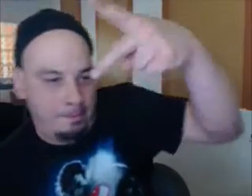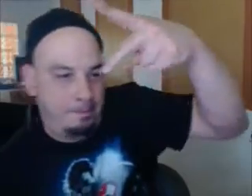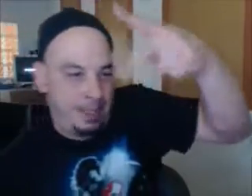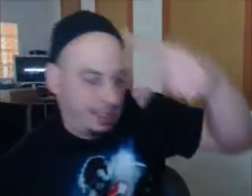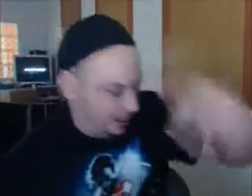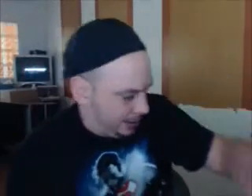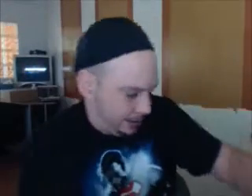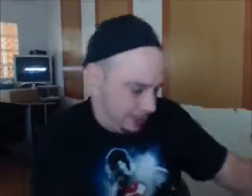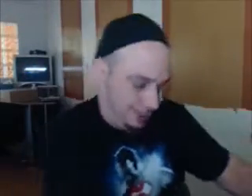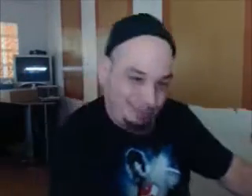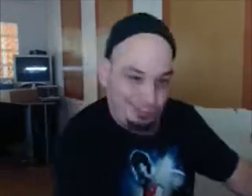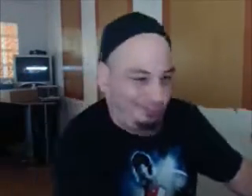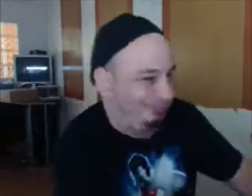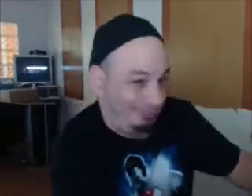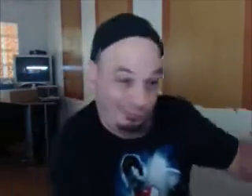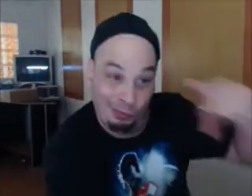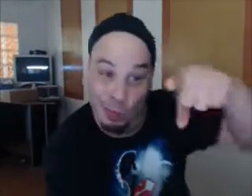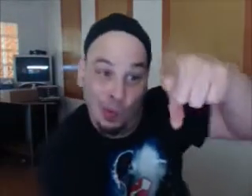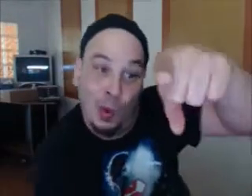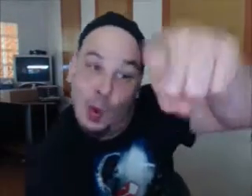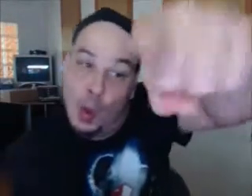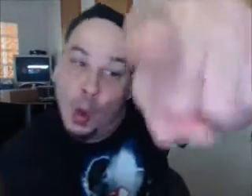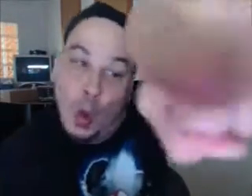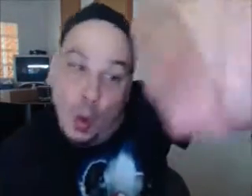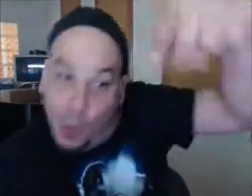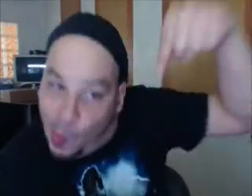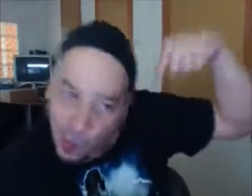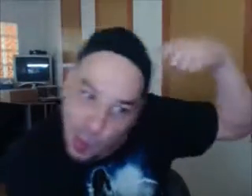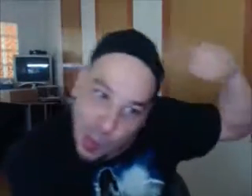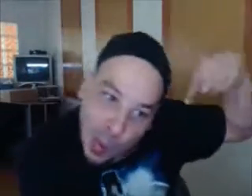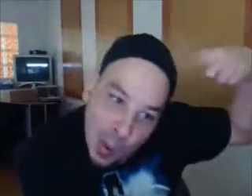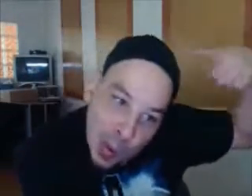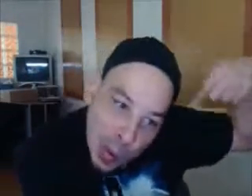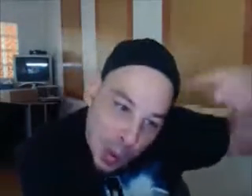obligations to be hired was from the Detroit Public Library. I was glad that we needed some control. in and out Thank you.